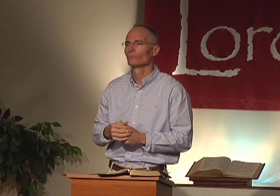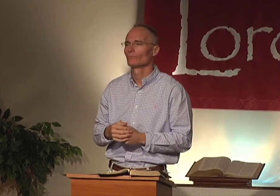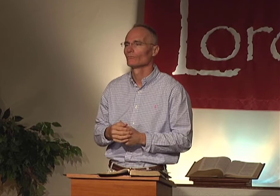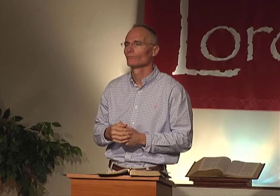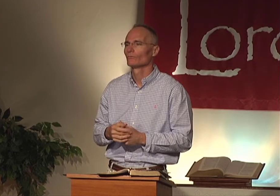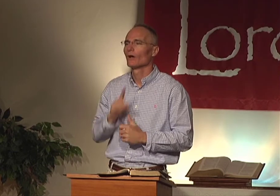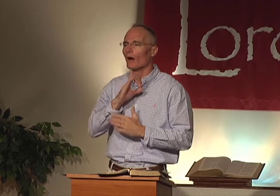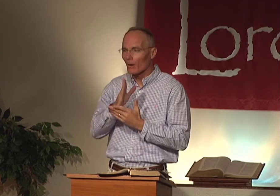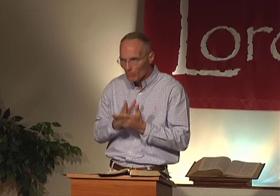here.